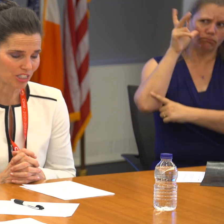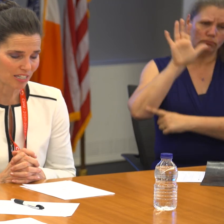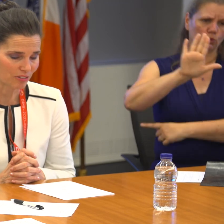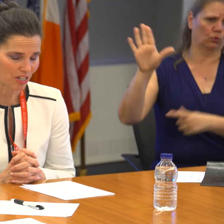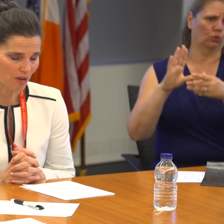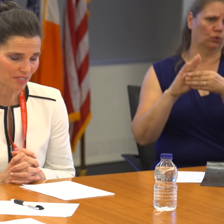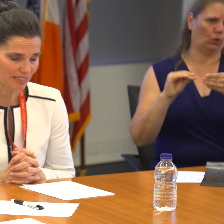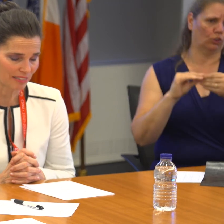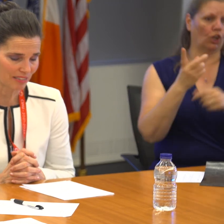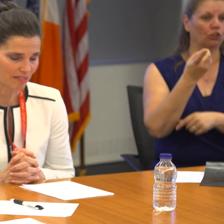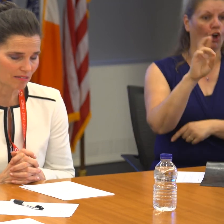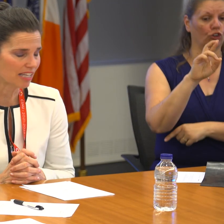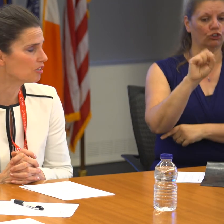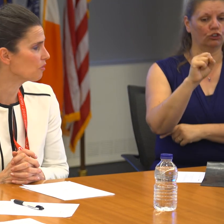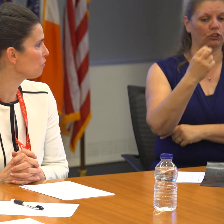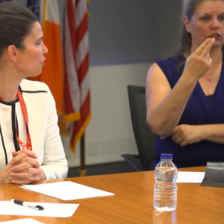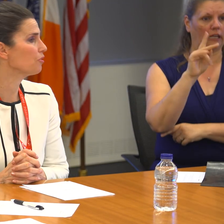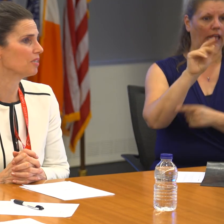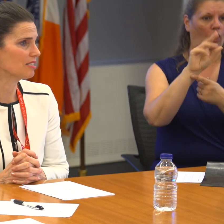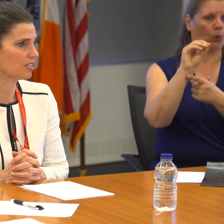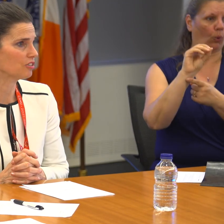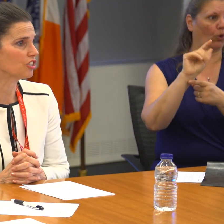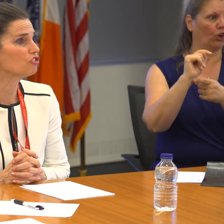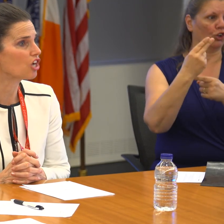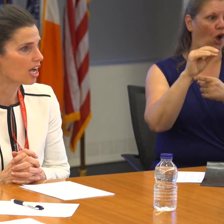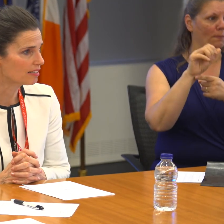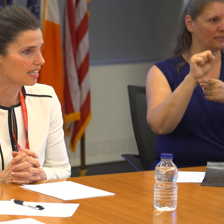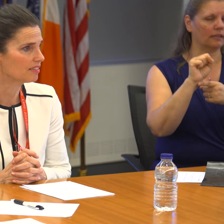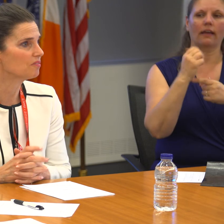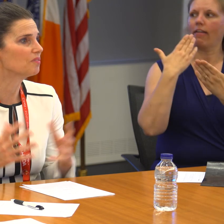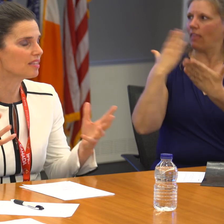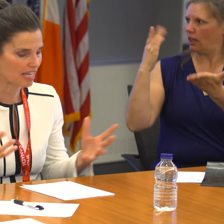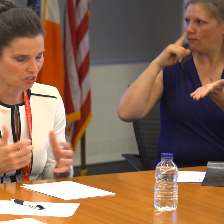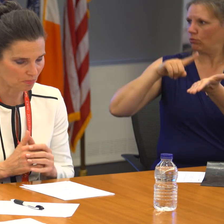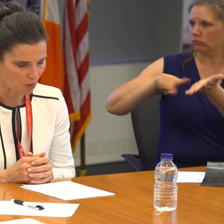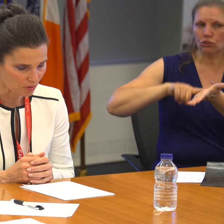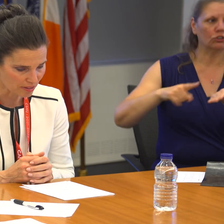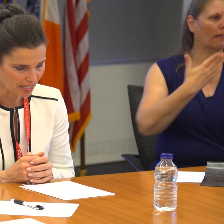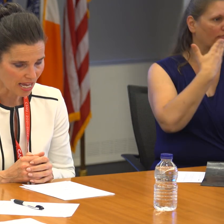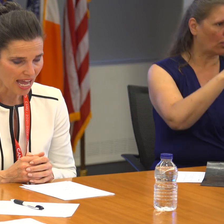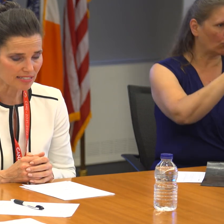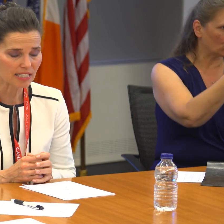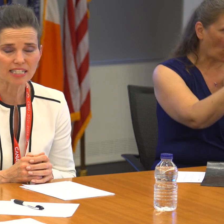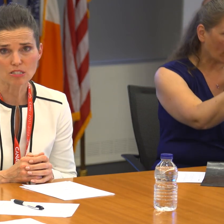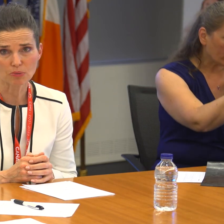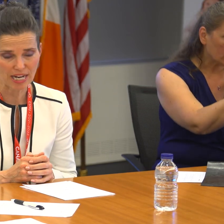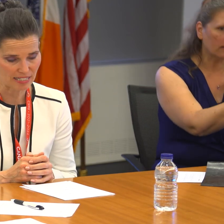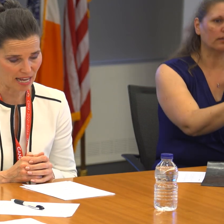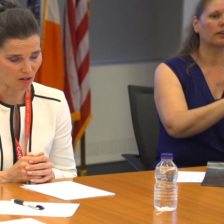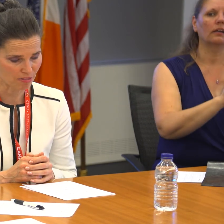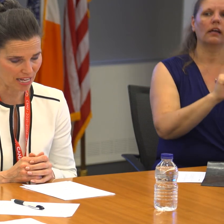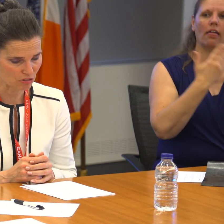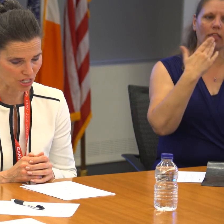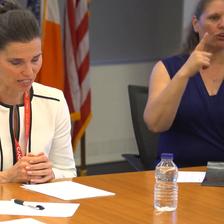Dr. Shikeko Thomas, thank you for the research. And Jonathan, we thank you both. And to Kids